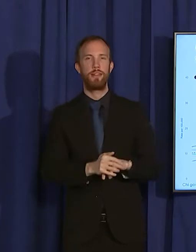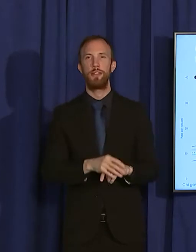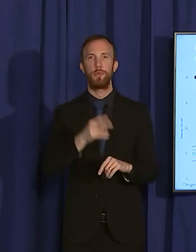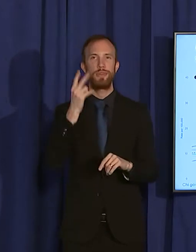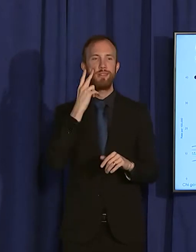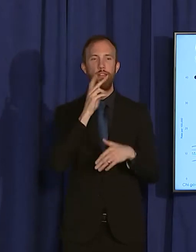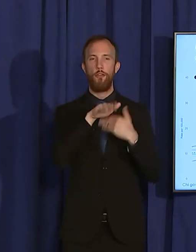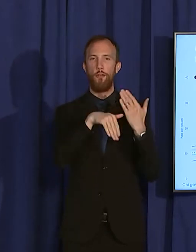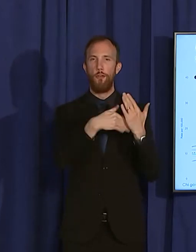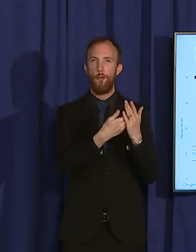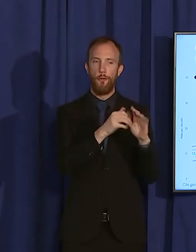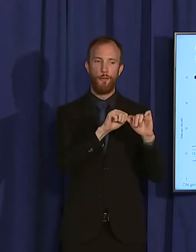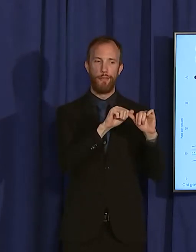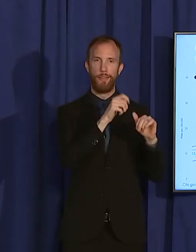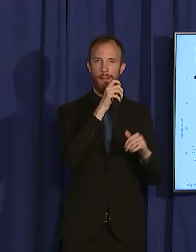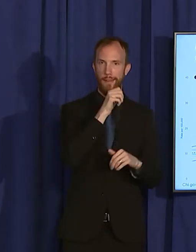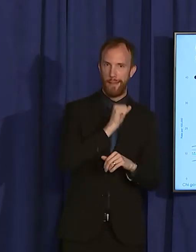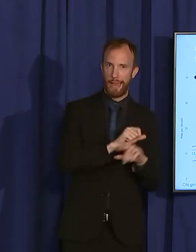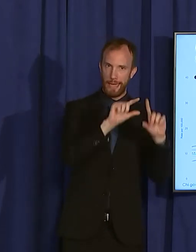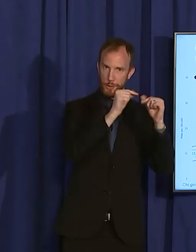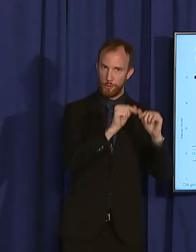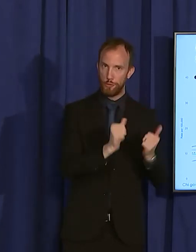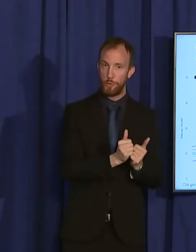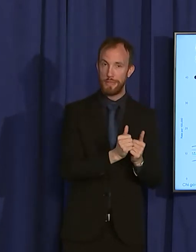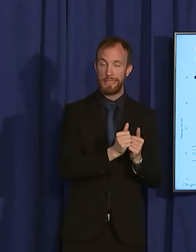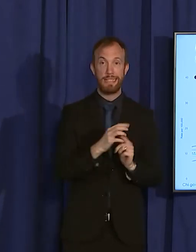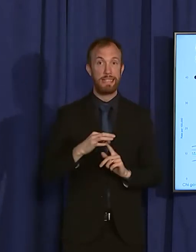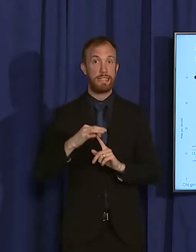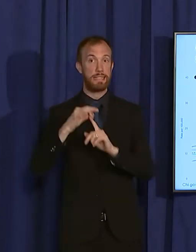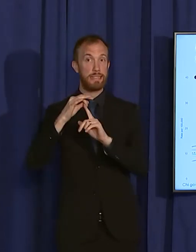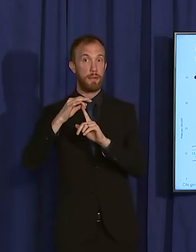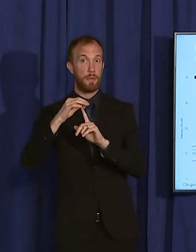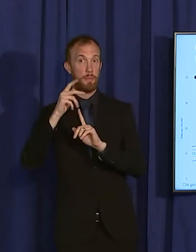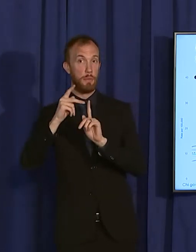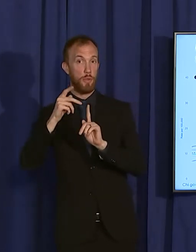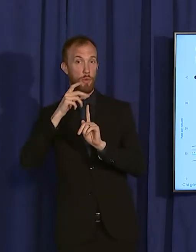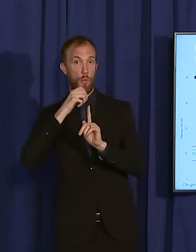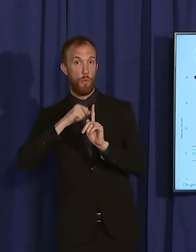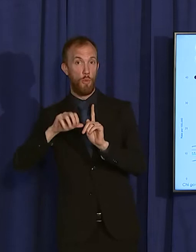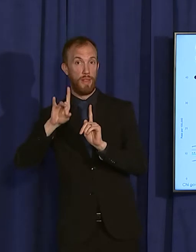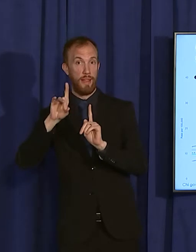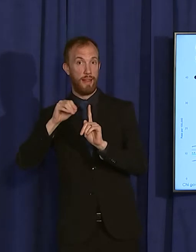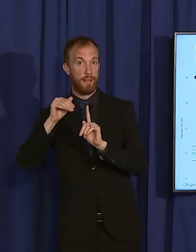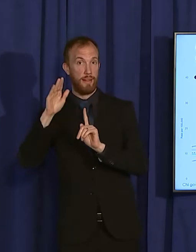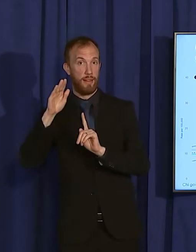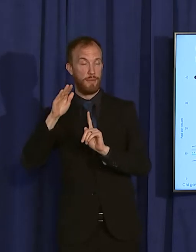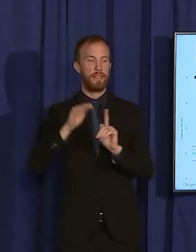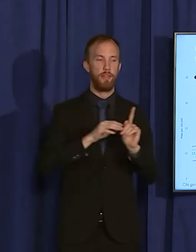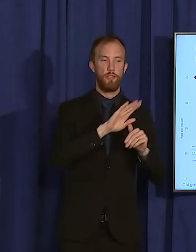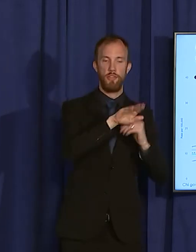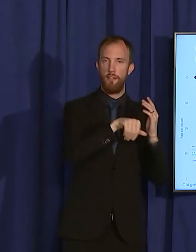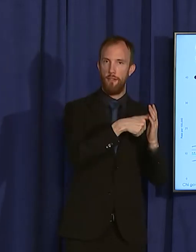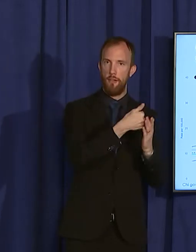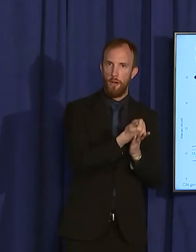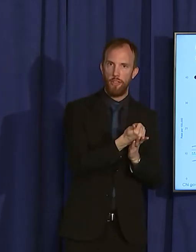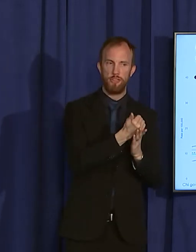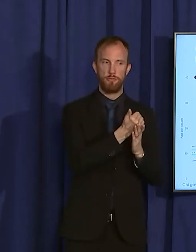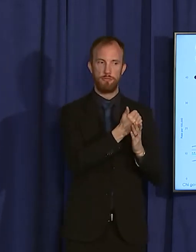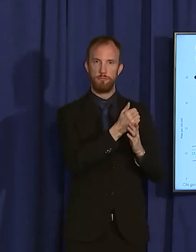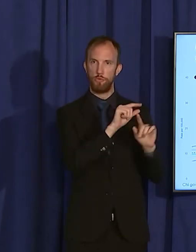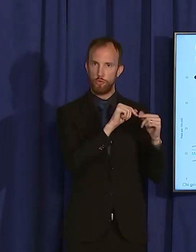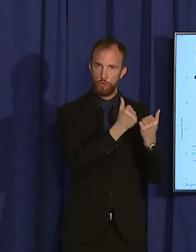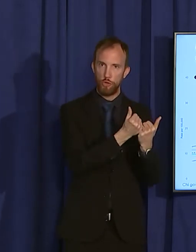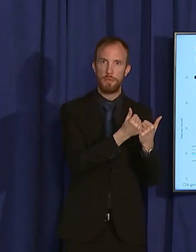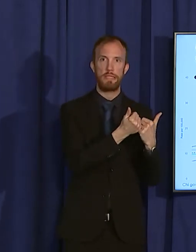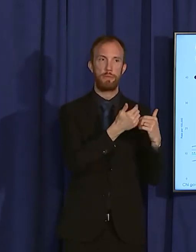all age groups except those over 80, we are seeing nice declines in cases. People over 80 still